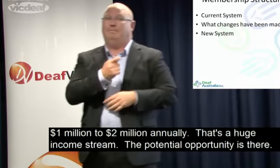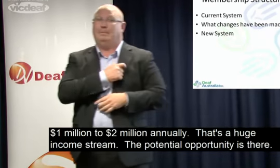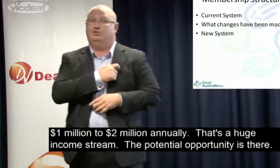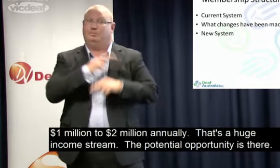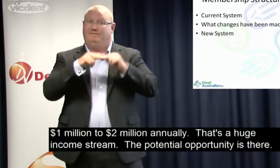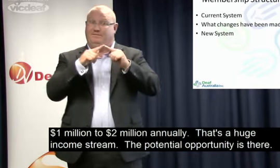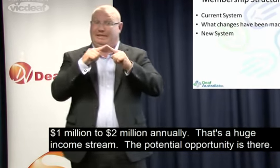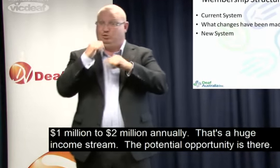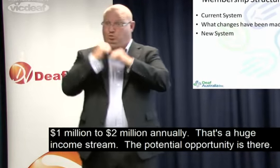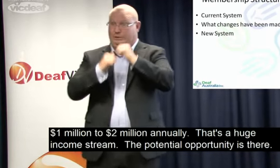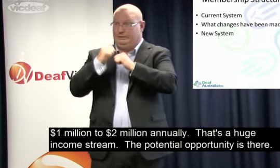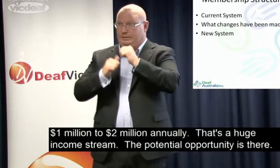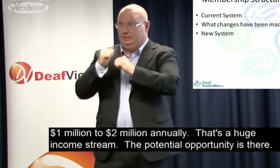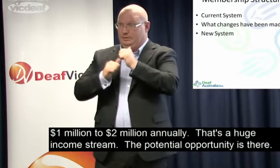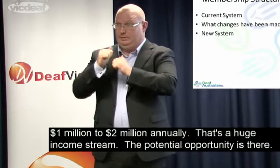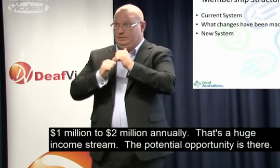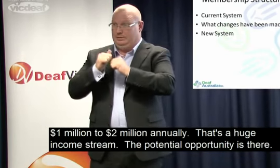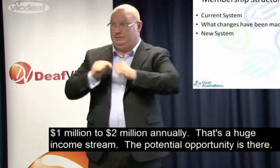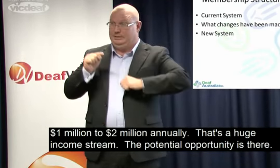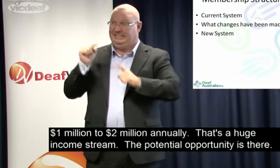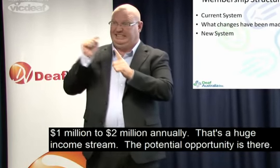Leaving that to one side, we'll talk a little bit about the membership fee structure.